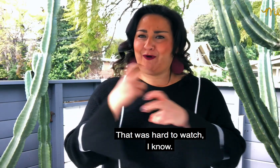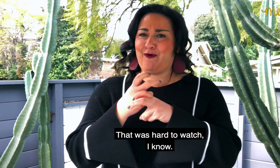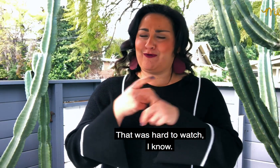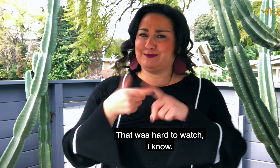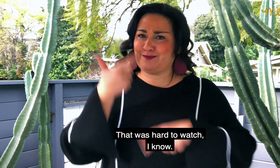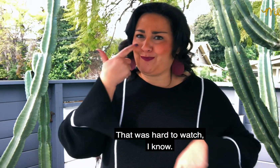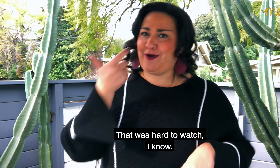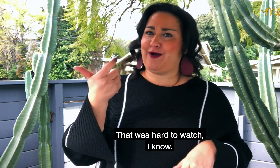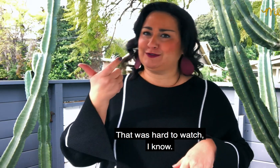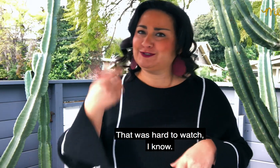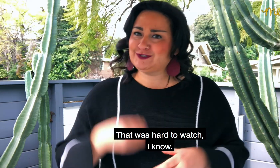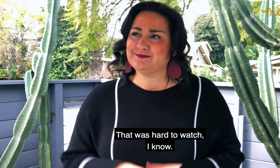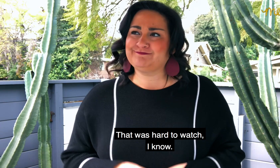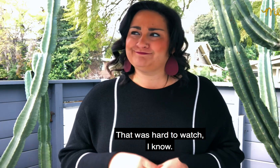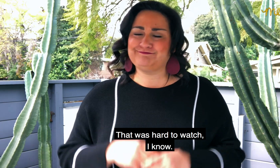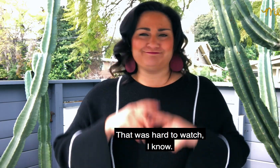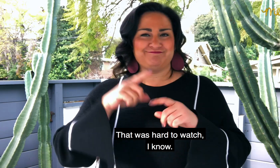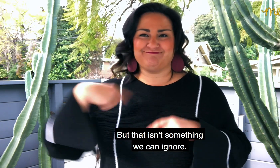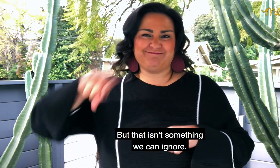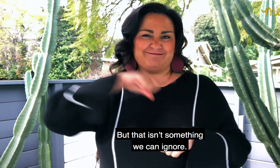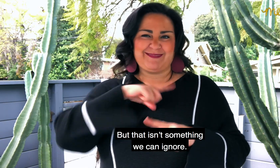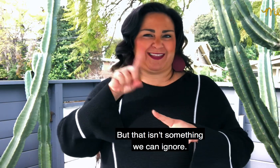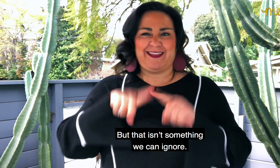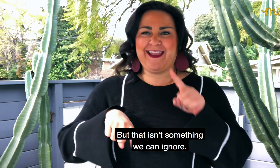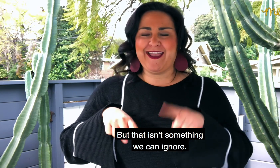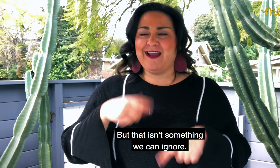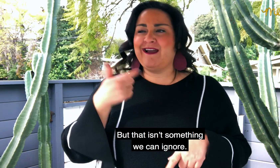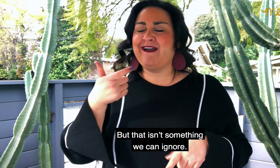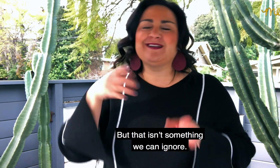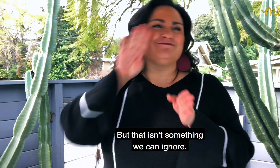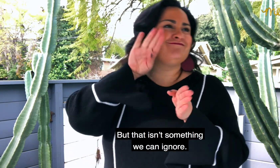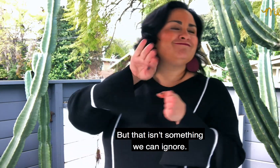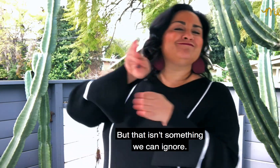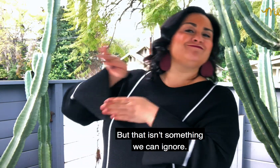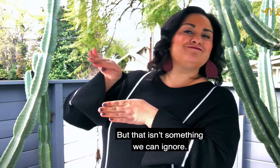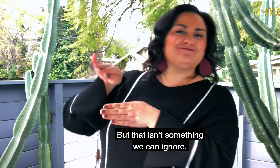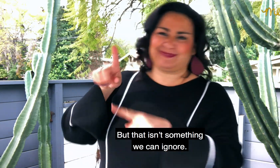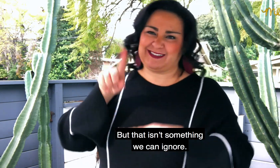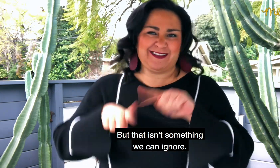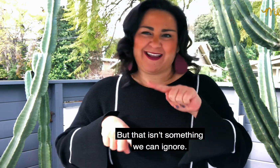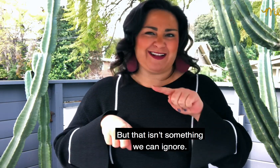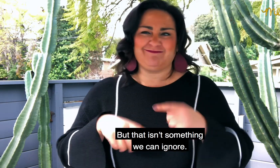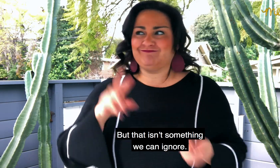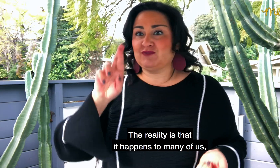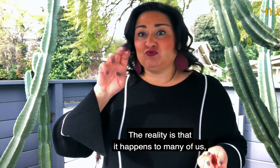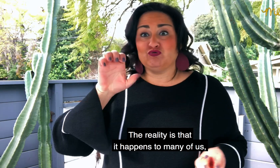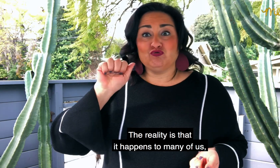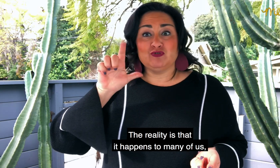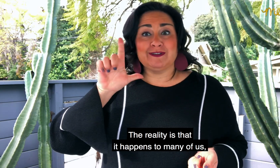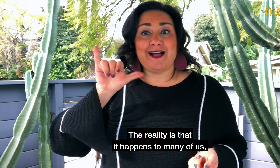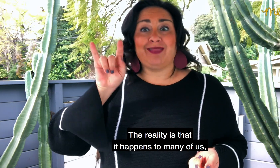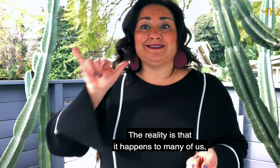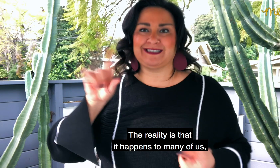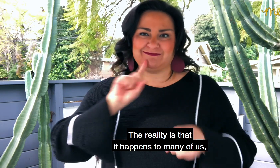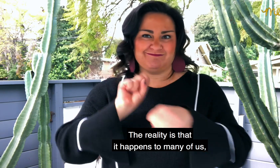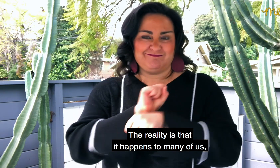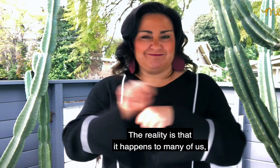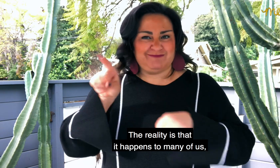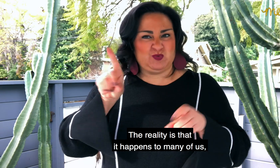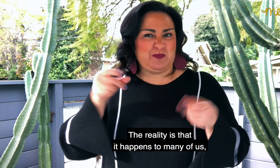That was hard to watch, I know. But that isn't something we can ignore. The reality is that it